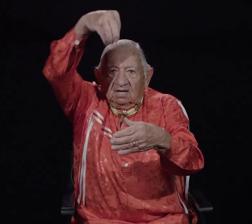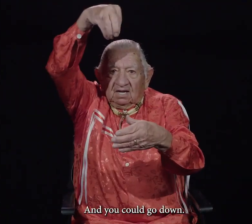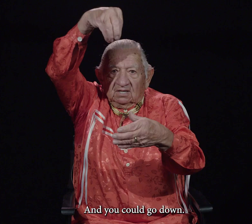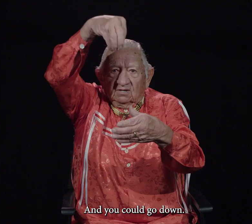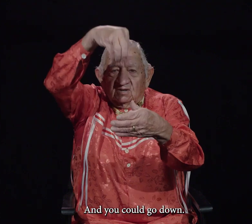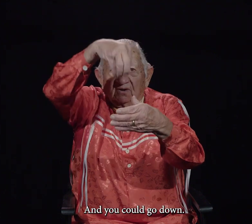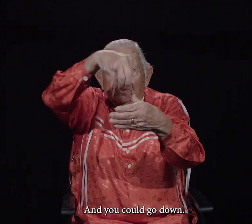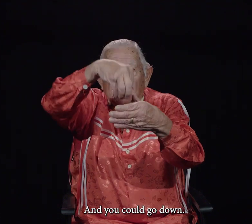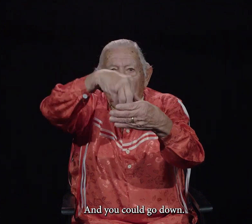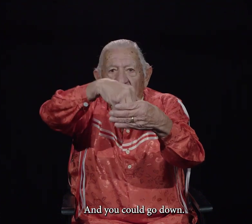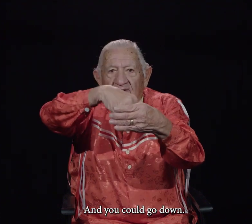and you could go down